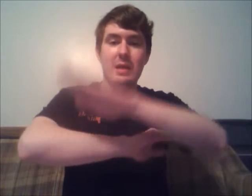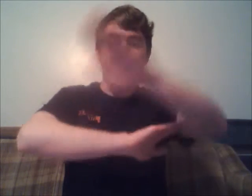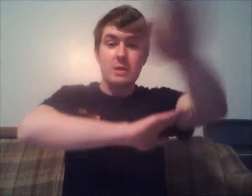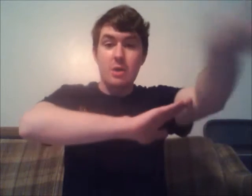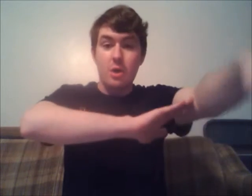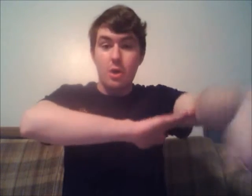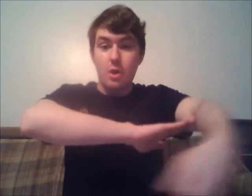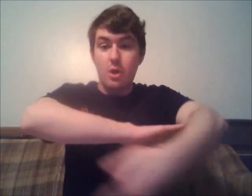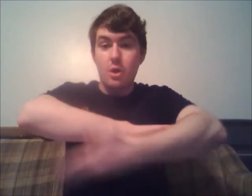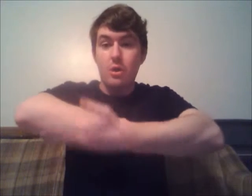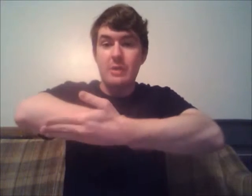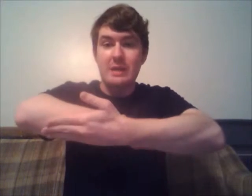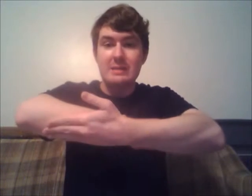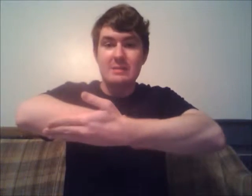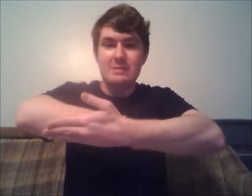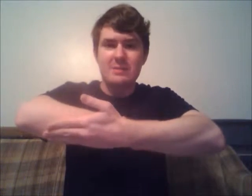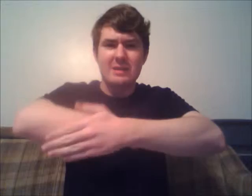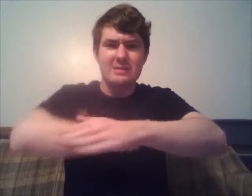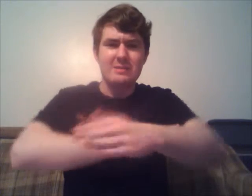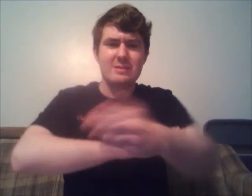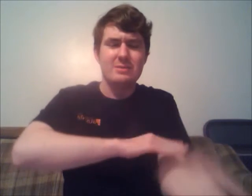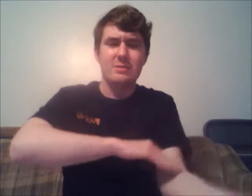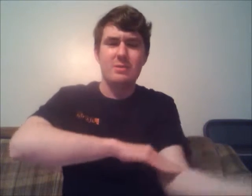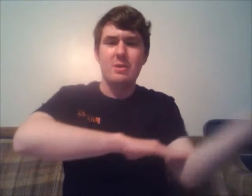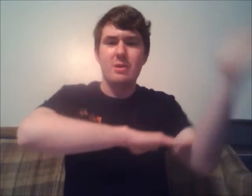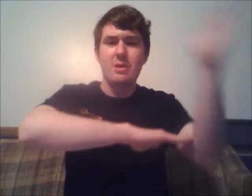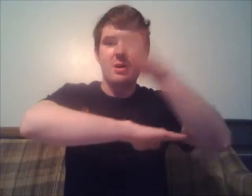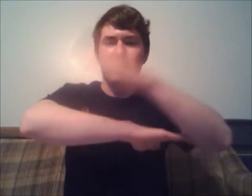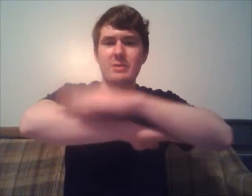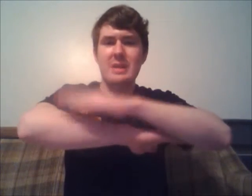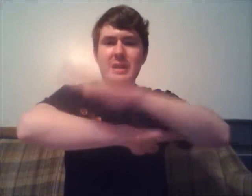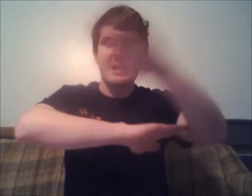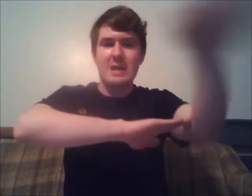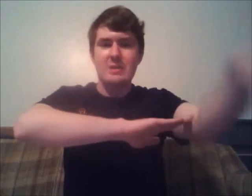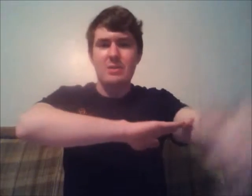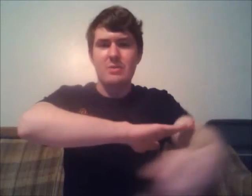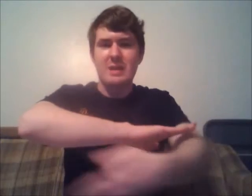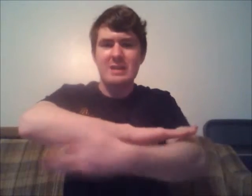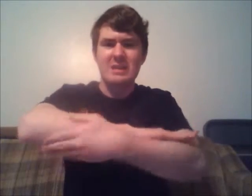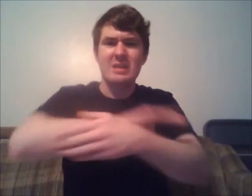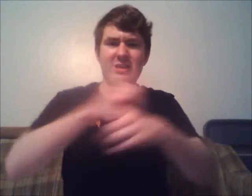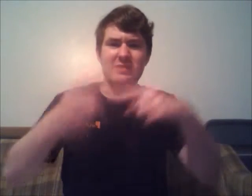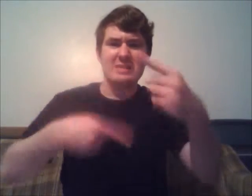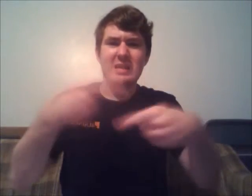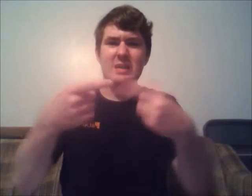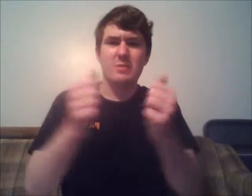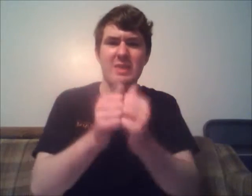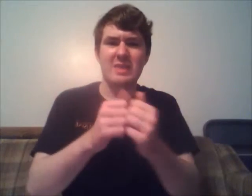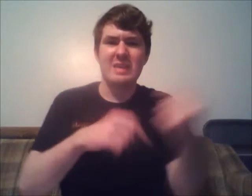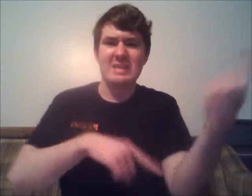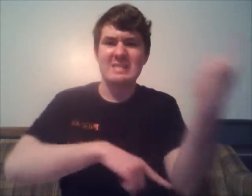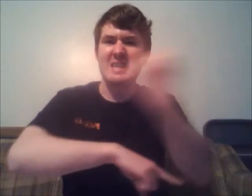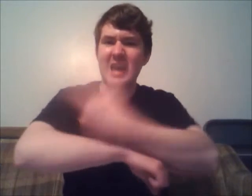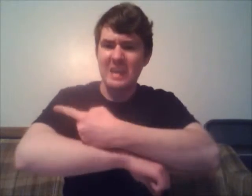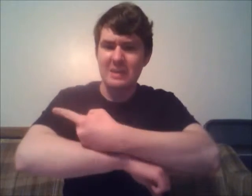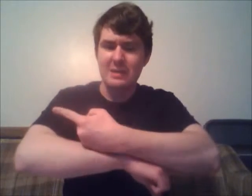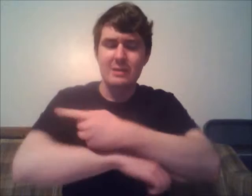and all night, right? So all day and all night, you can sign with day,